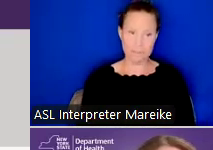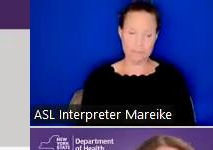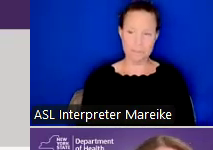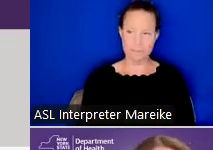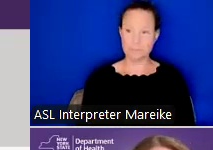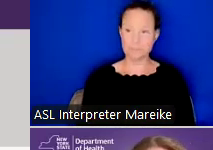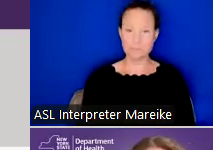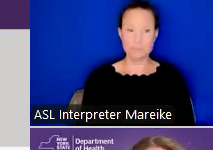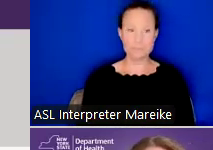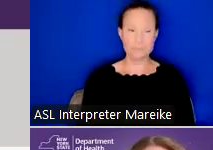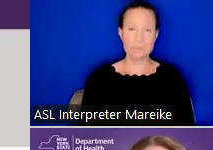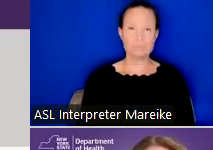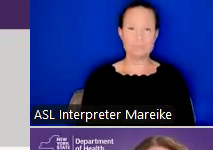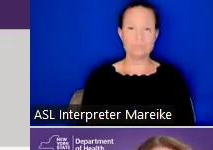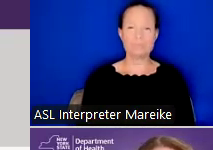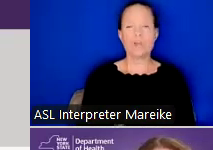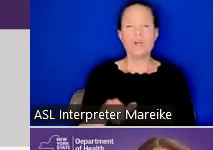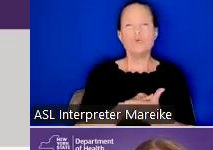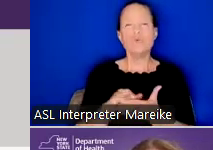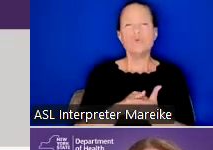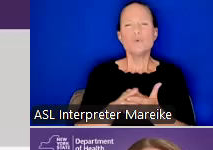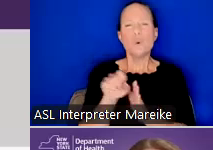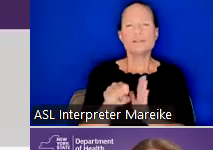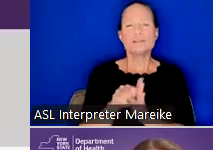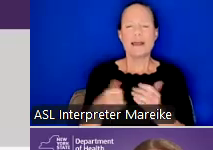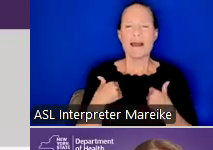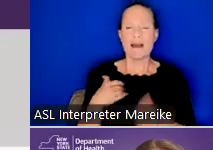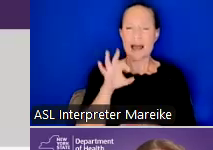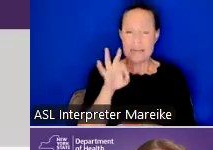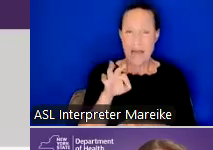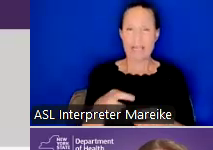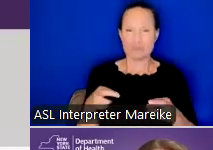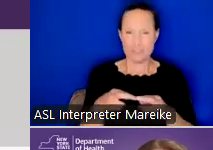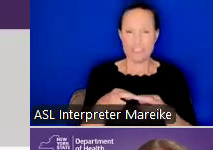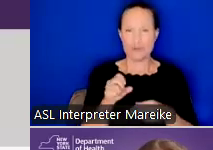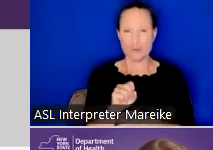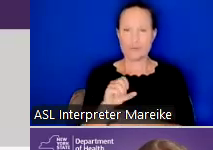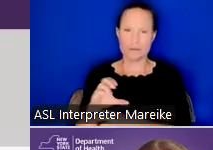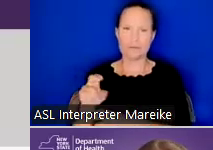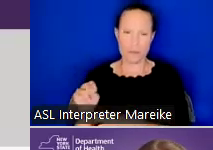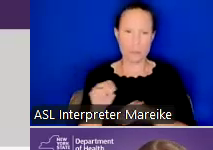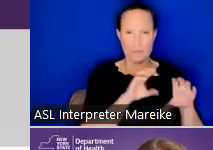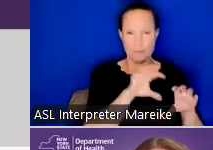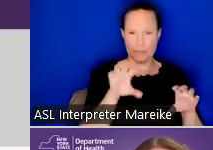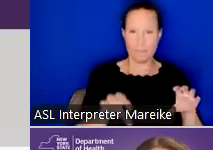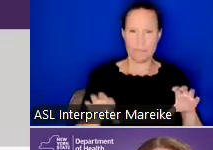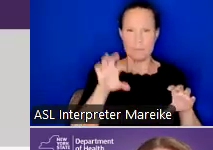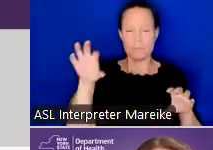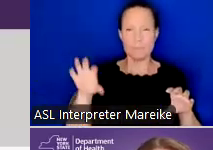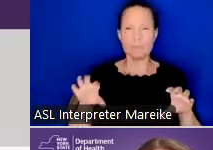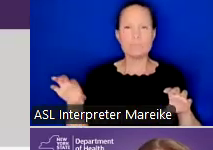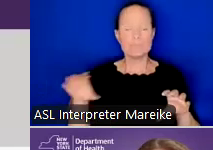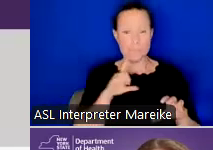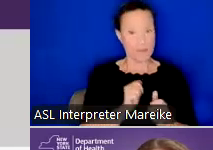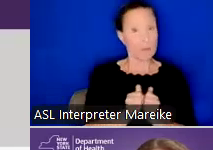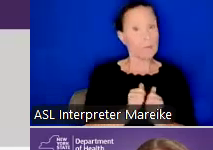So we have 9 regional social care networks. They've been selected through a competitive procurement